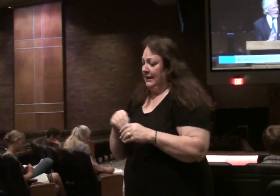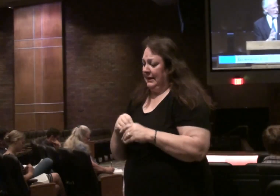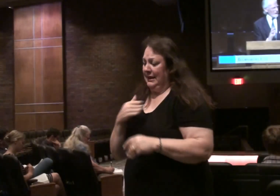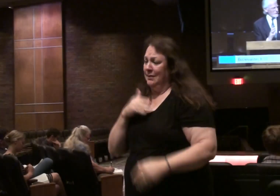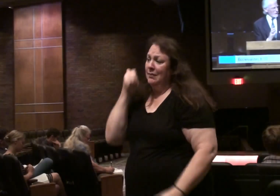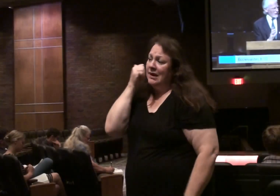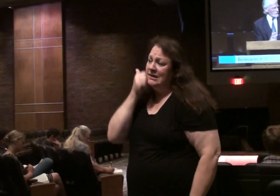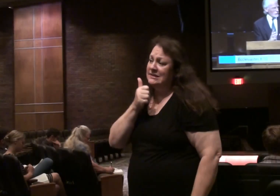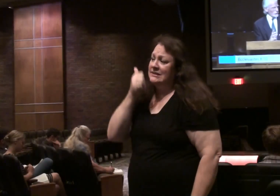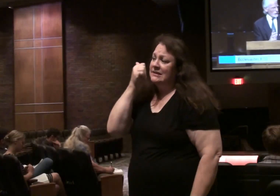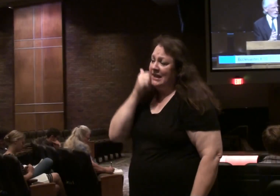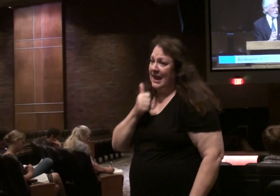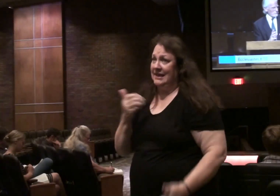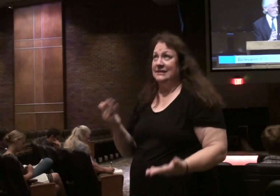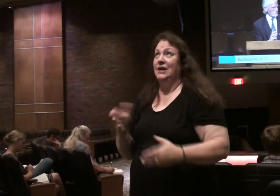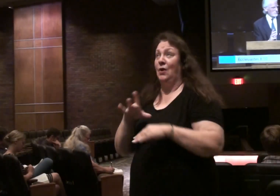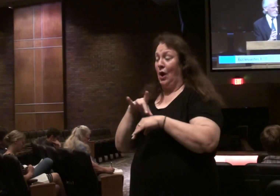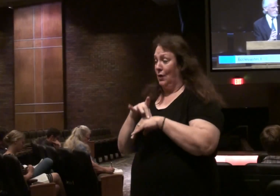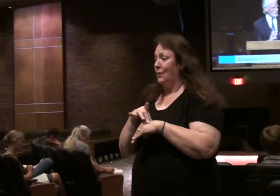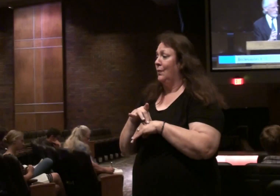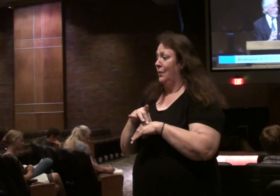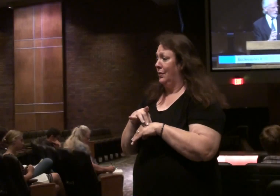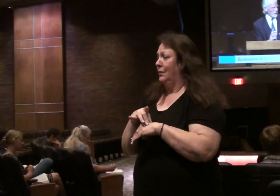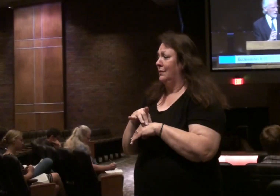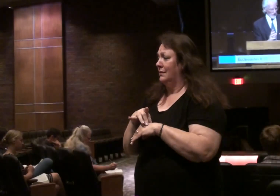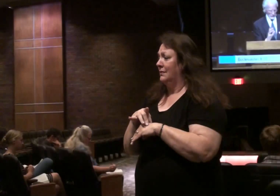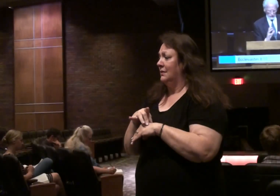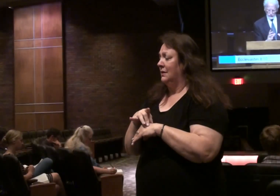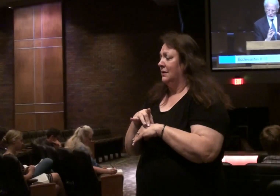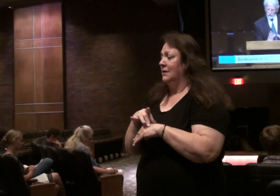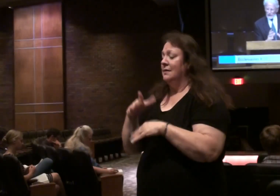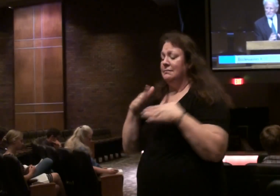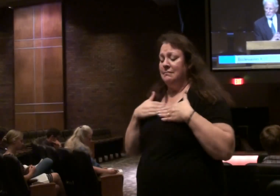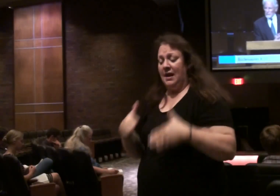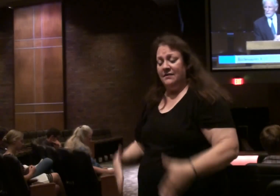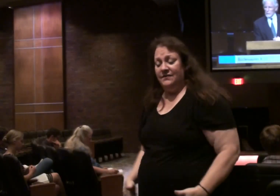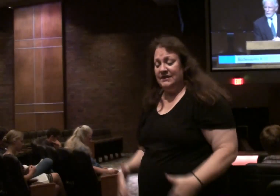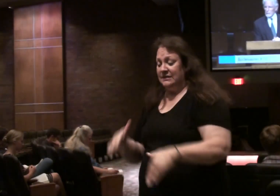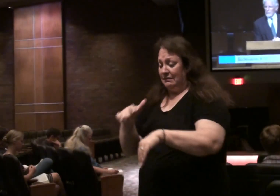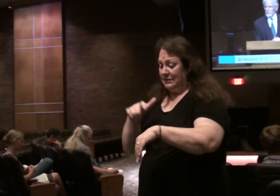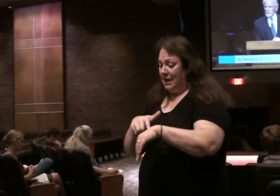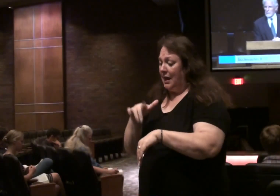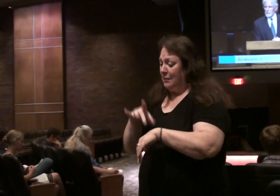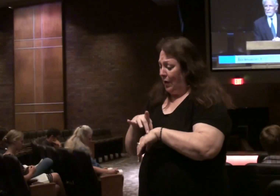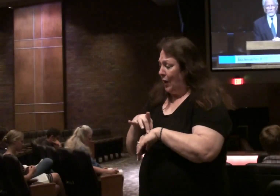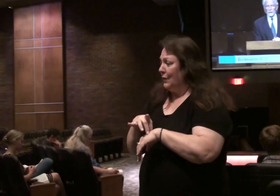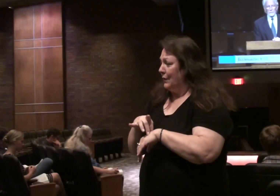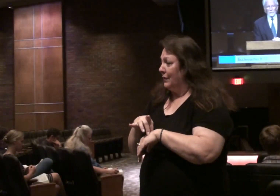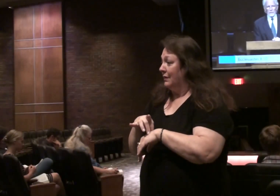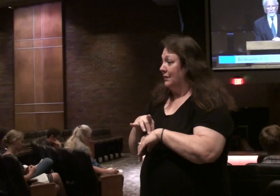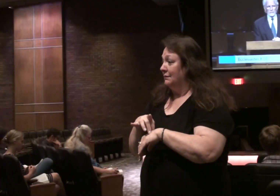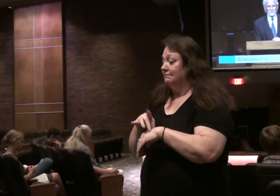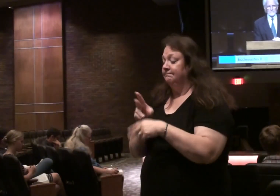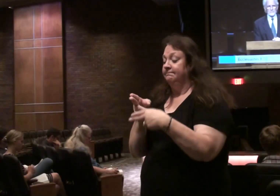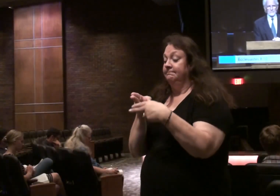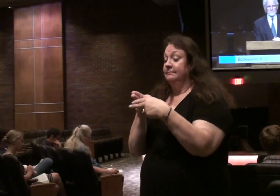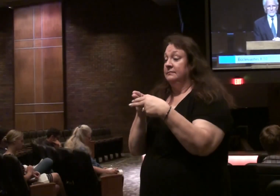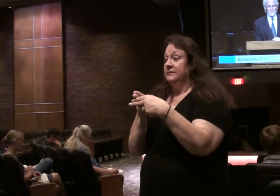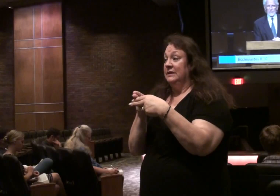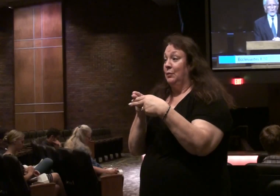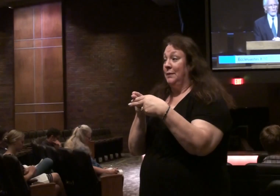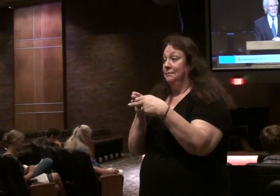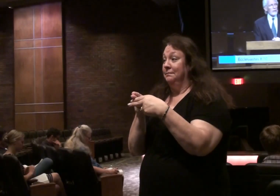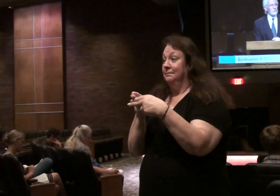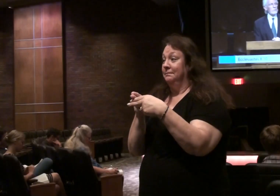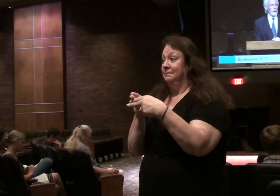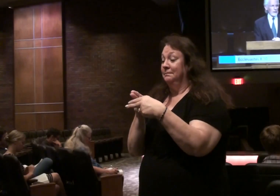our days under the sun, our physical time on this earth, it's all temporary.